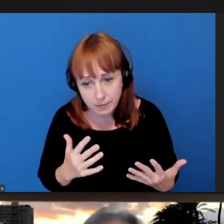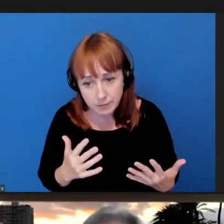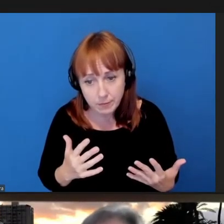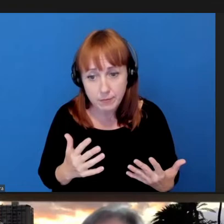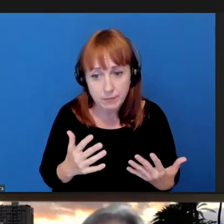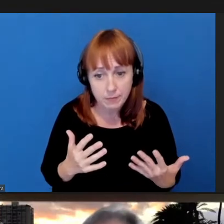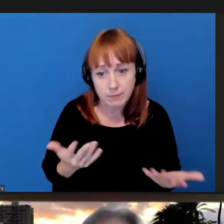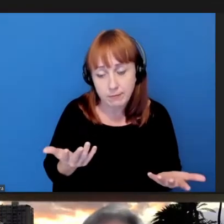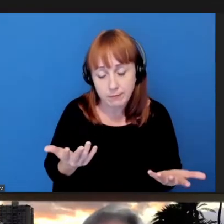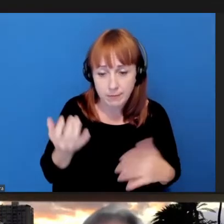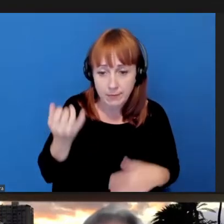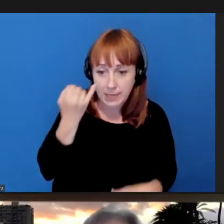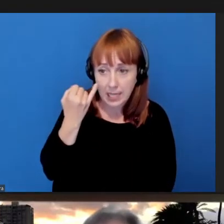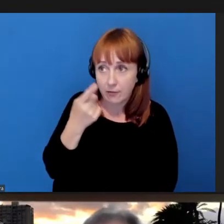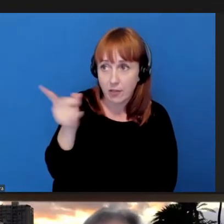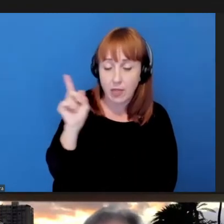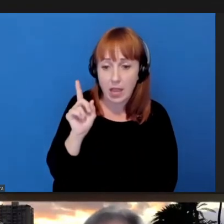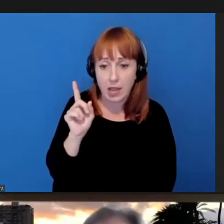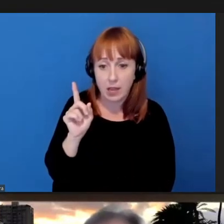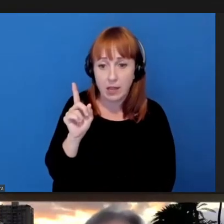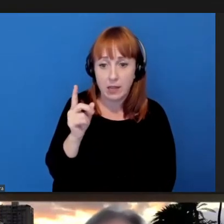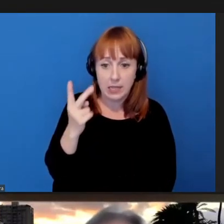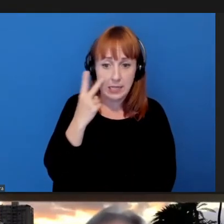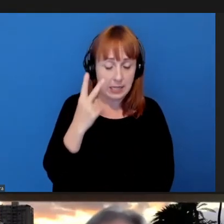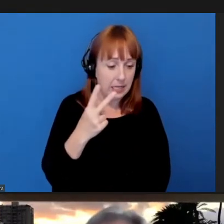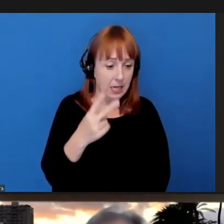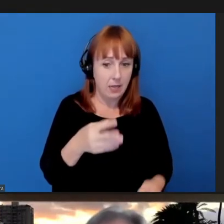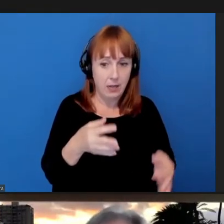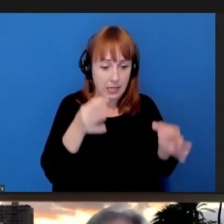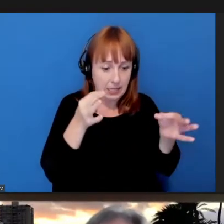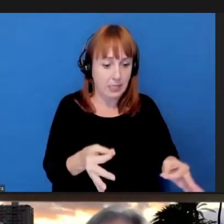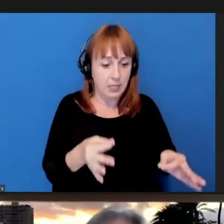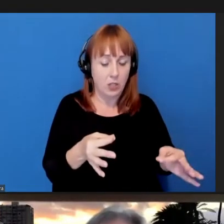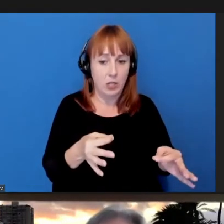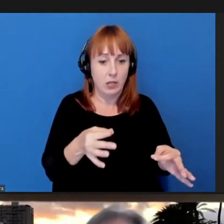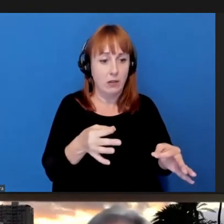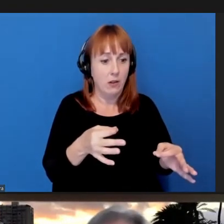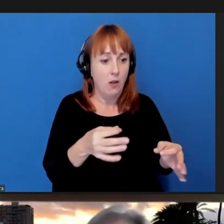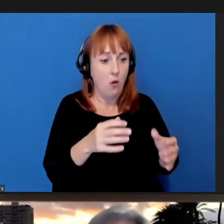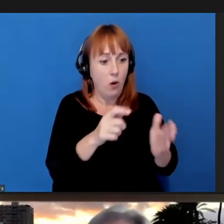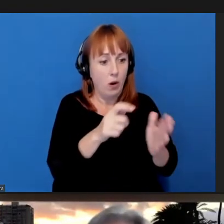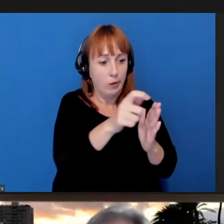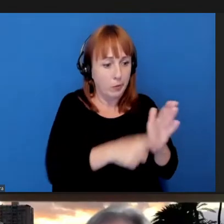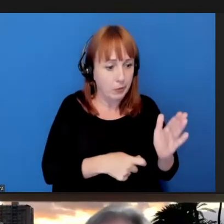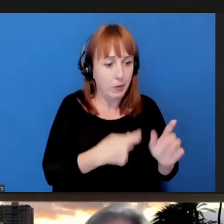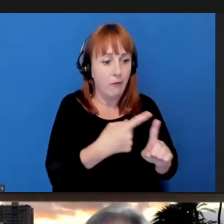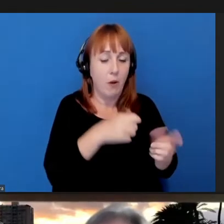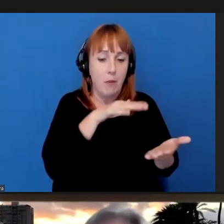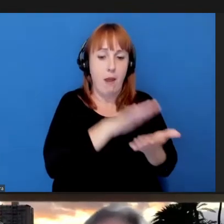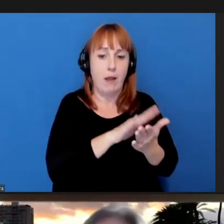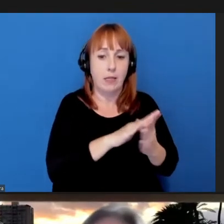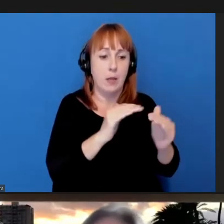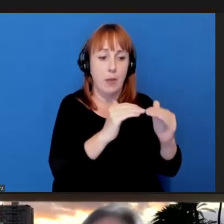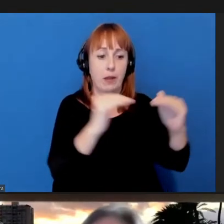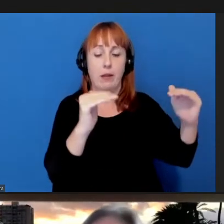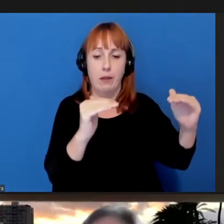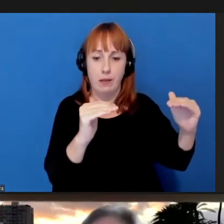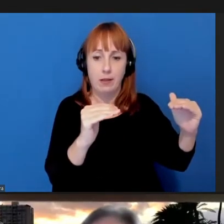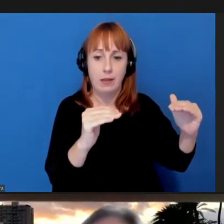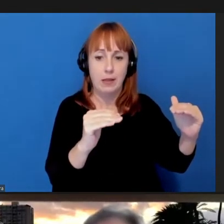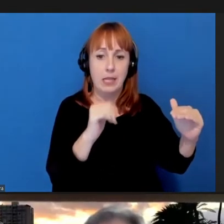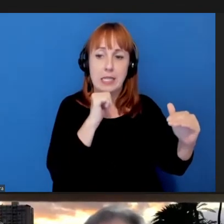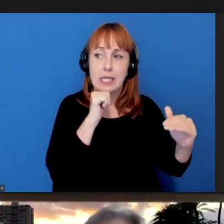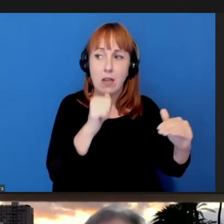you know, if the rule is coming from an academic organization, one that's not particularly